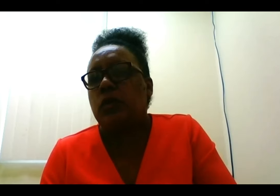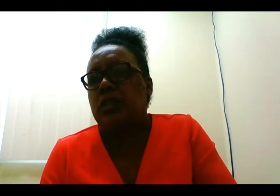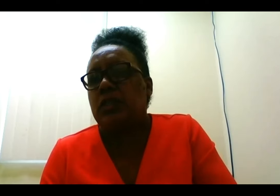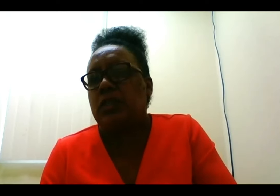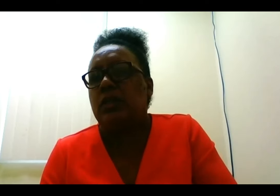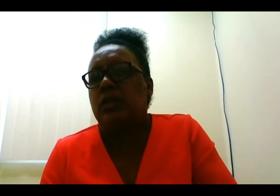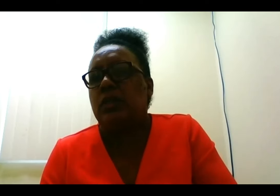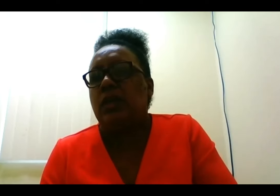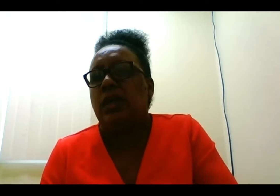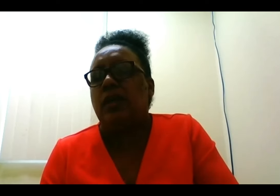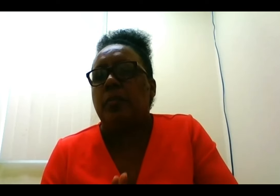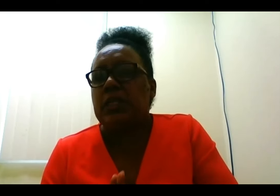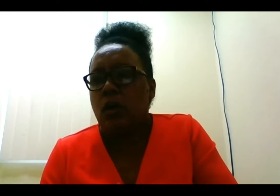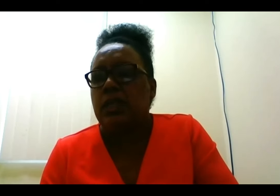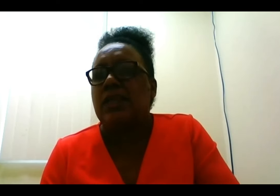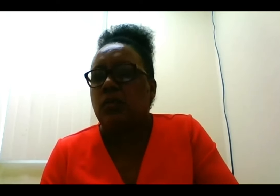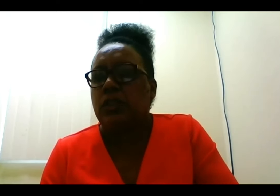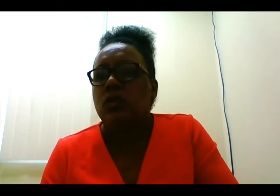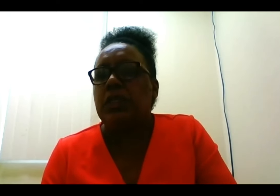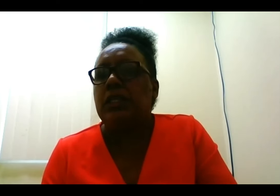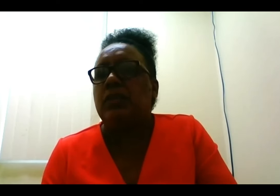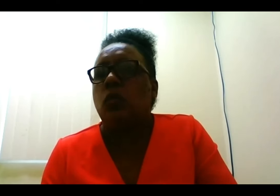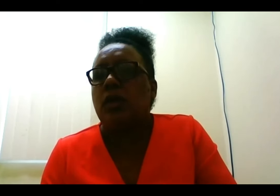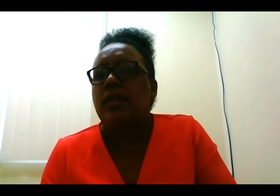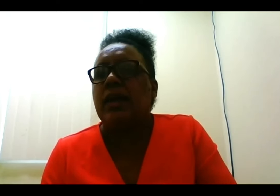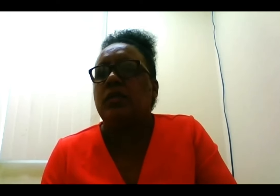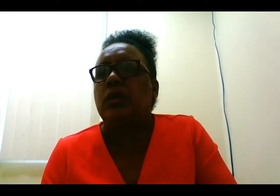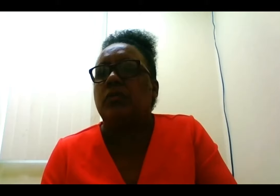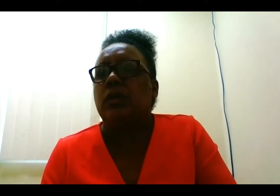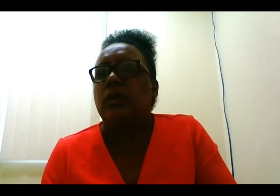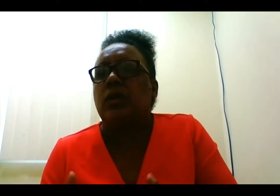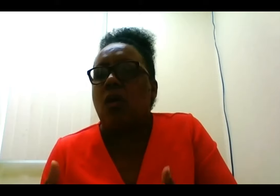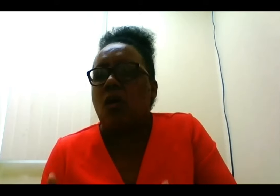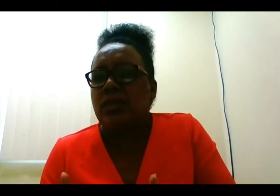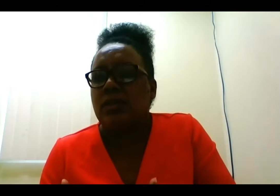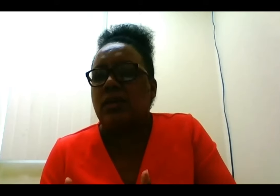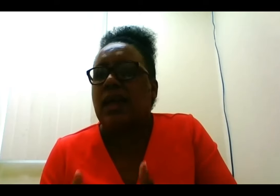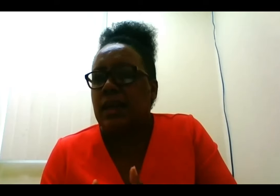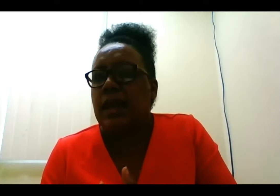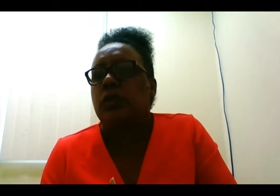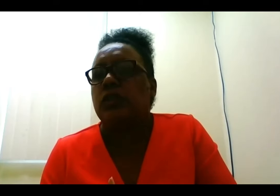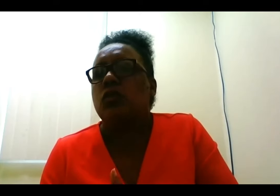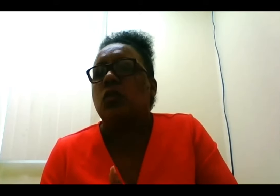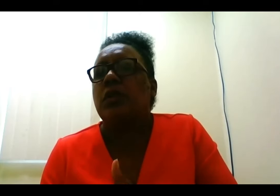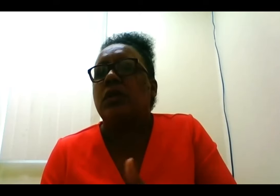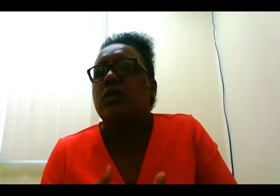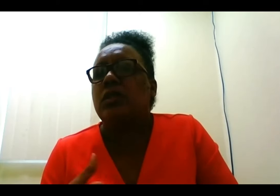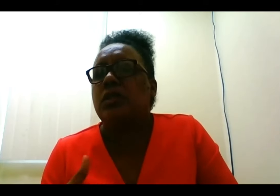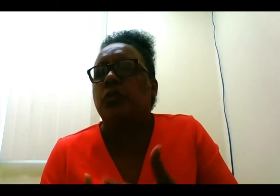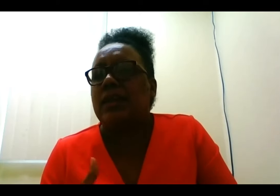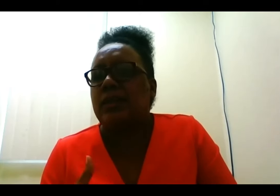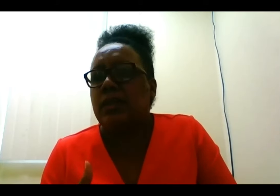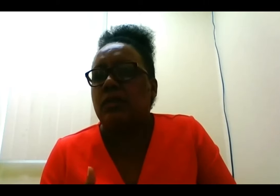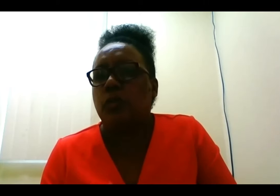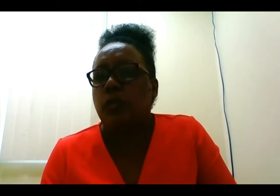their mother tongue is sign language. So we did not want that they would have lost that language. So we continued